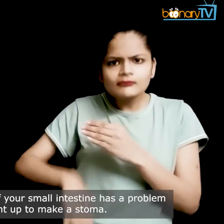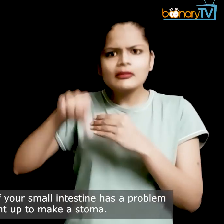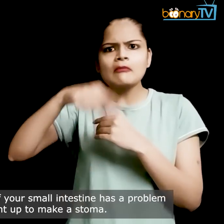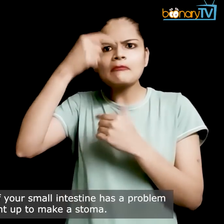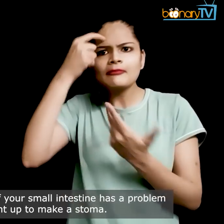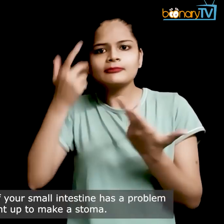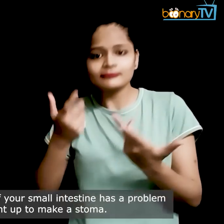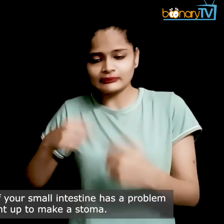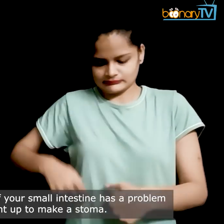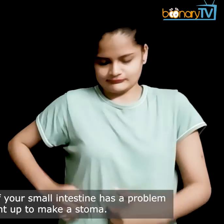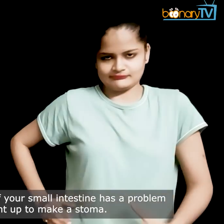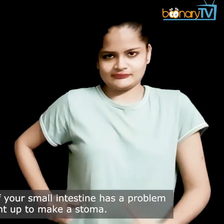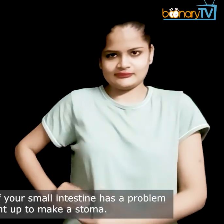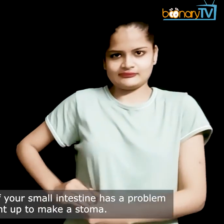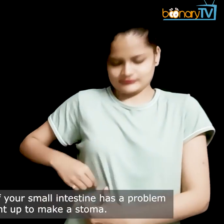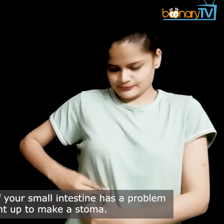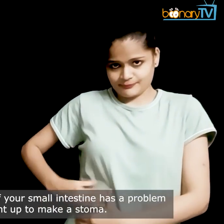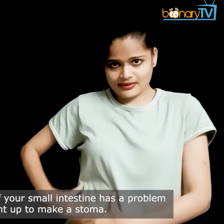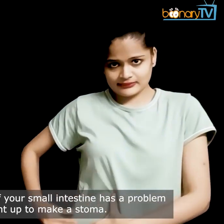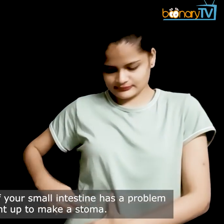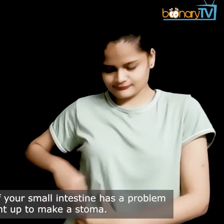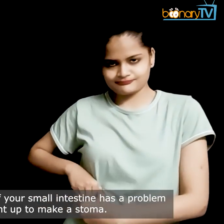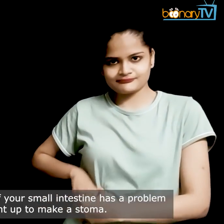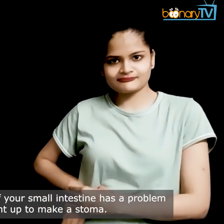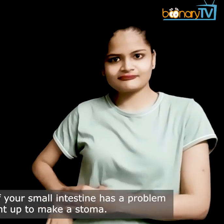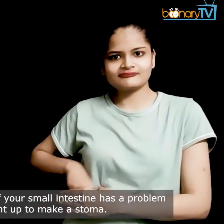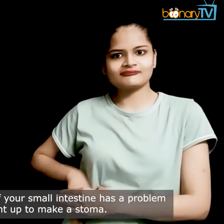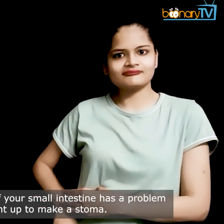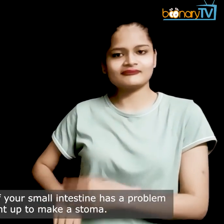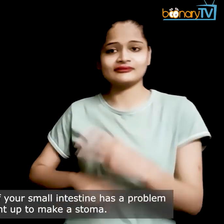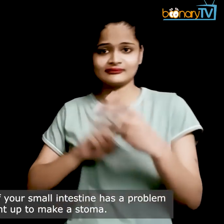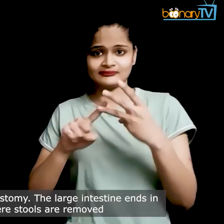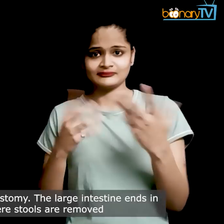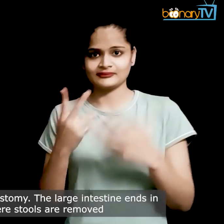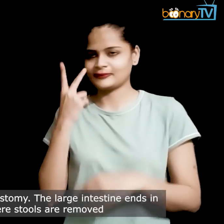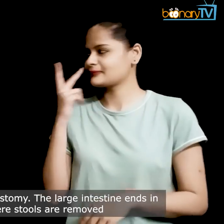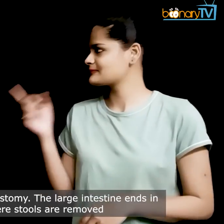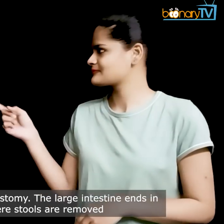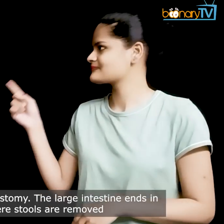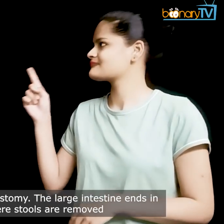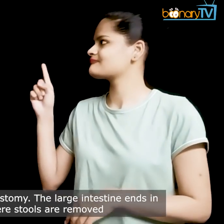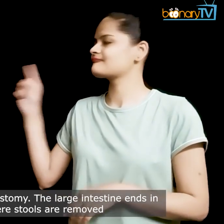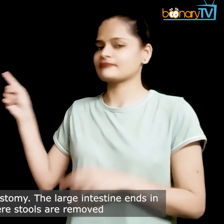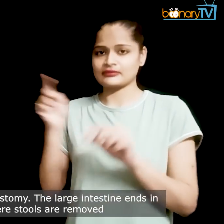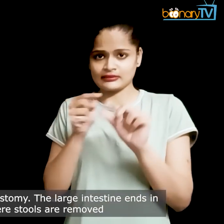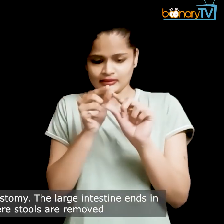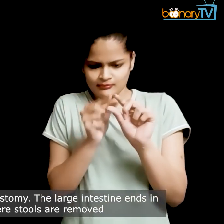then it is brought up to make a stoma another type is called colostomy